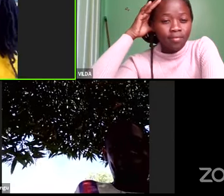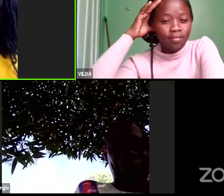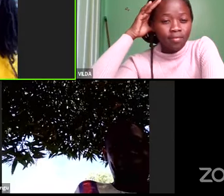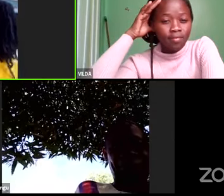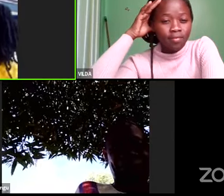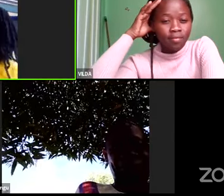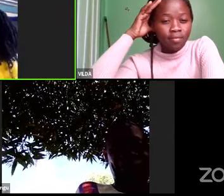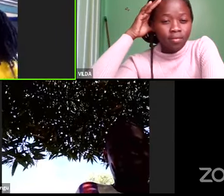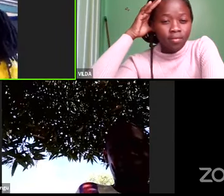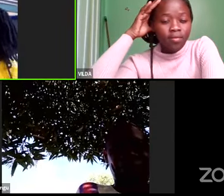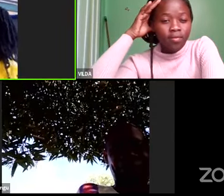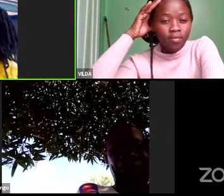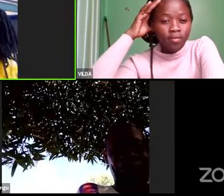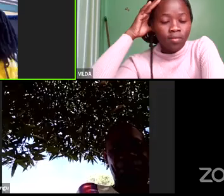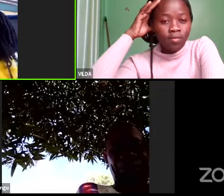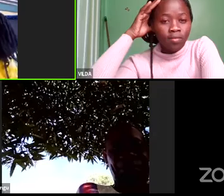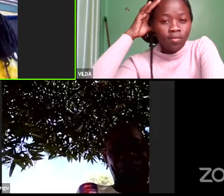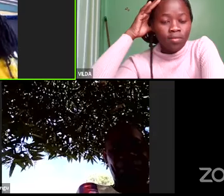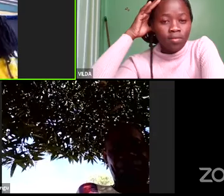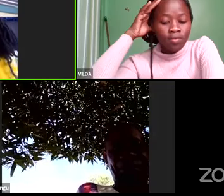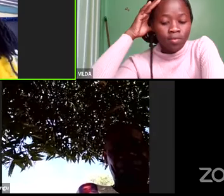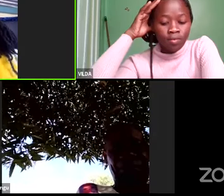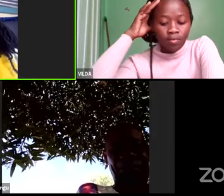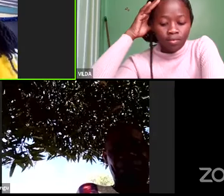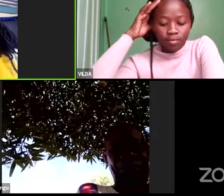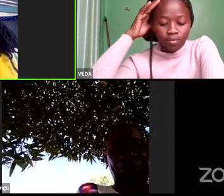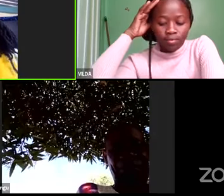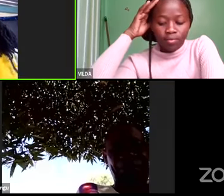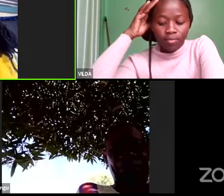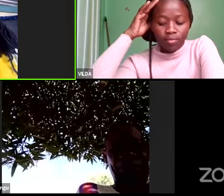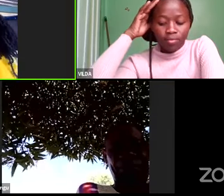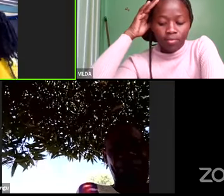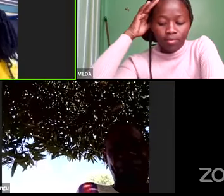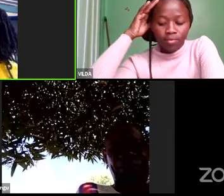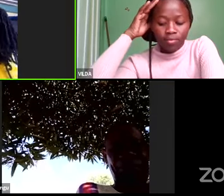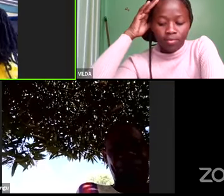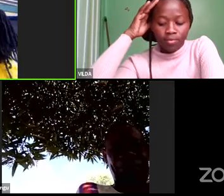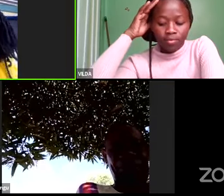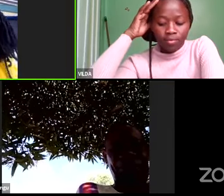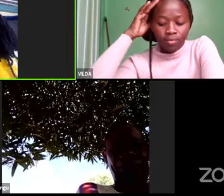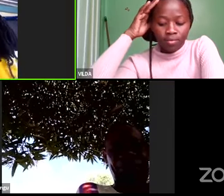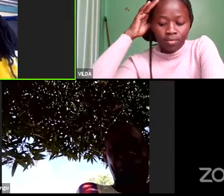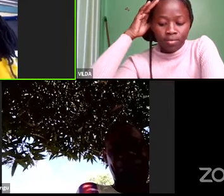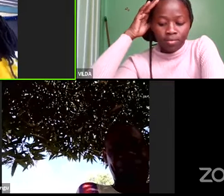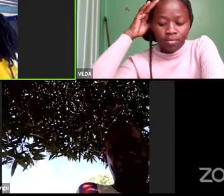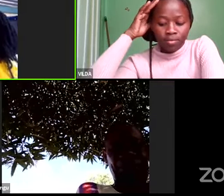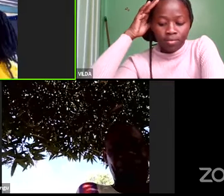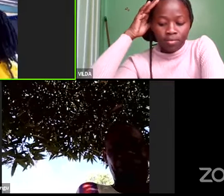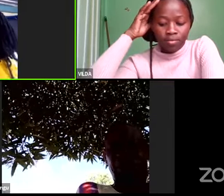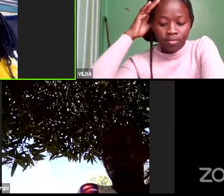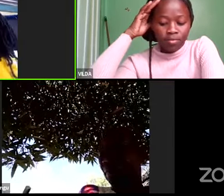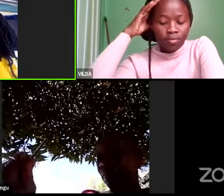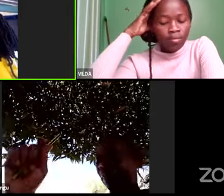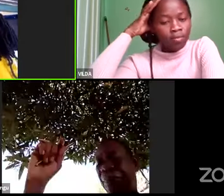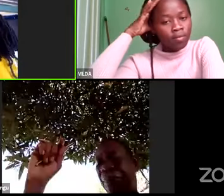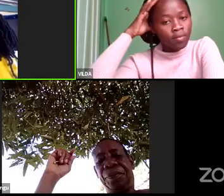CBO, community-based organization, that are reaching female sex workers in Uasin Gishu.